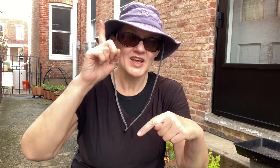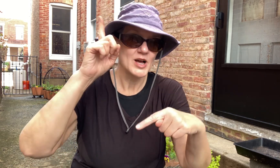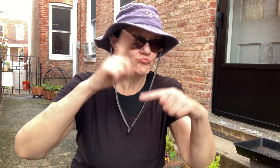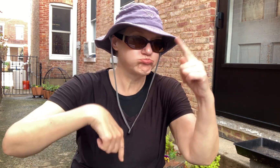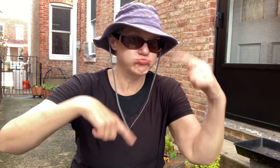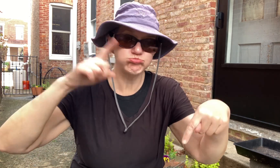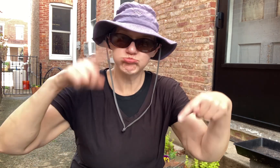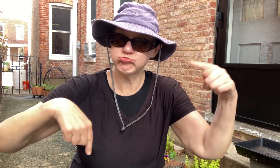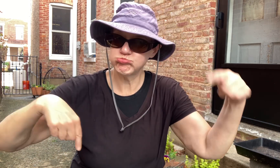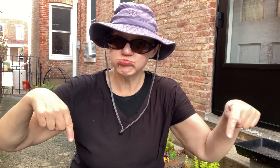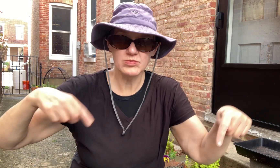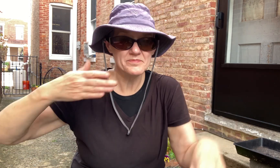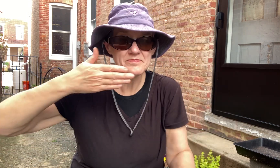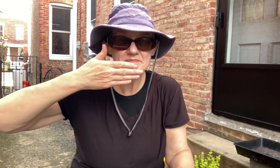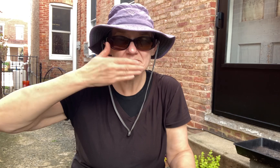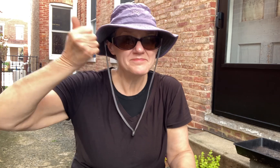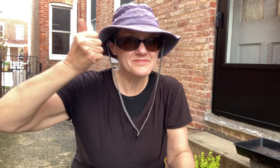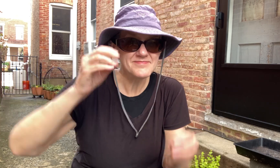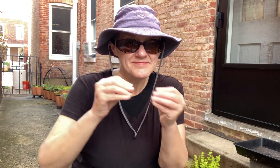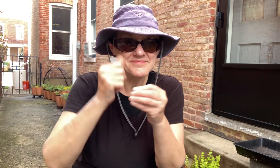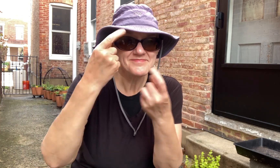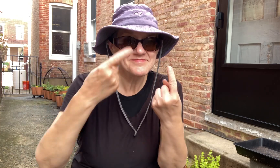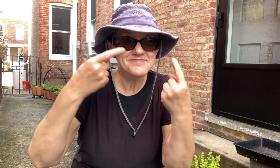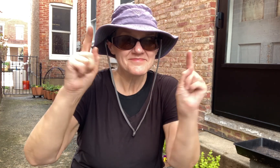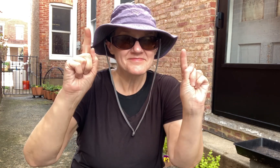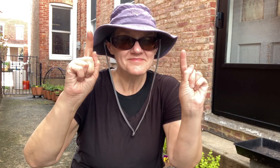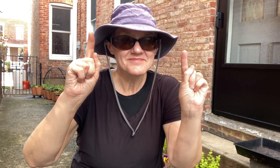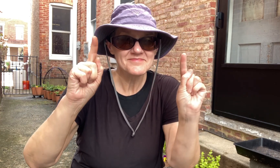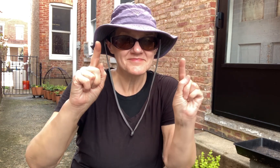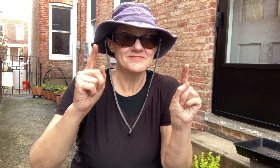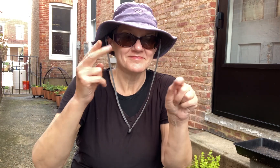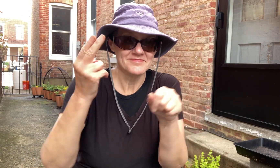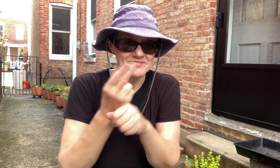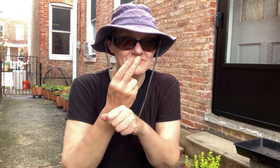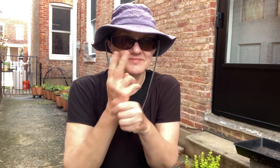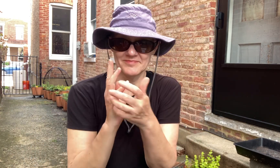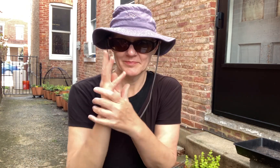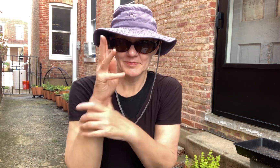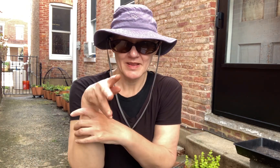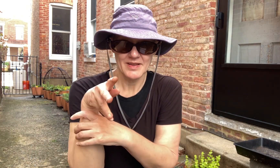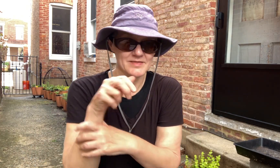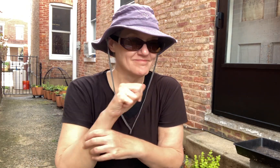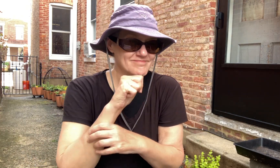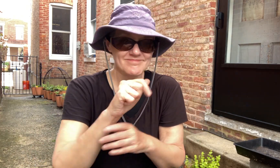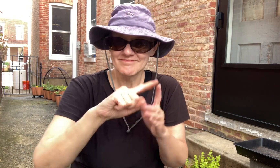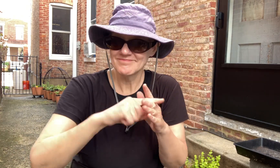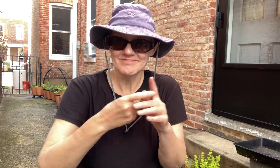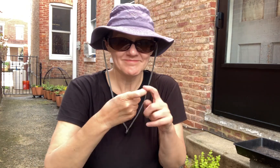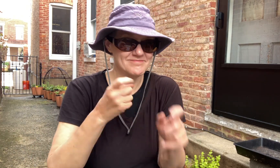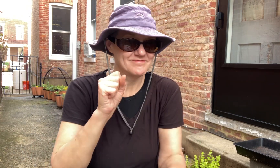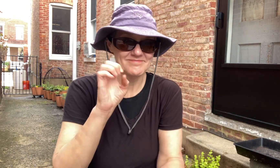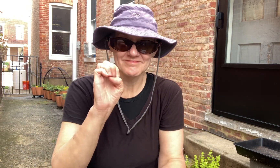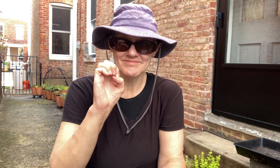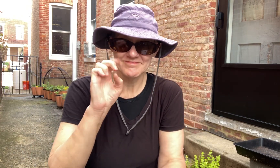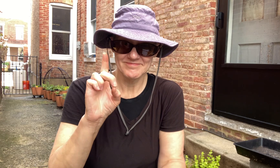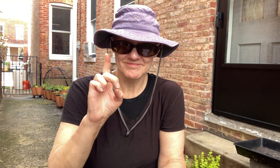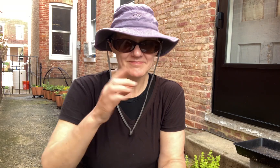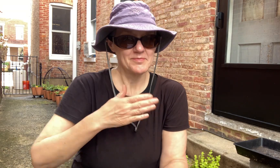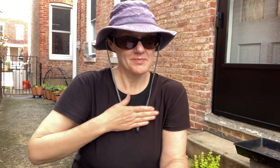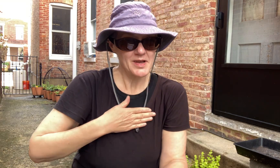And I've tried a variety of things, and what's worked best for me and been the most successful is to use plants, not start